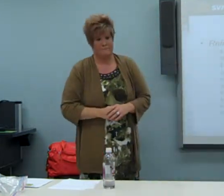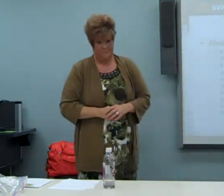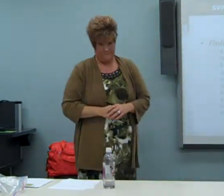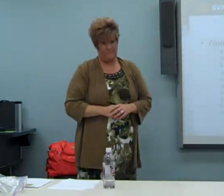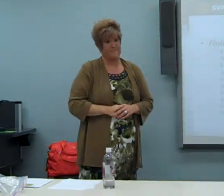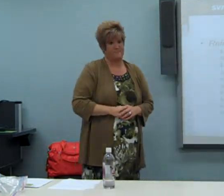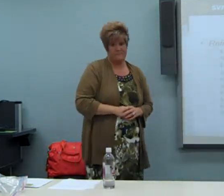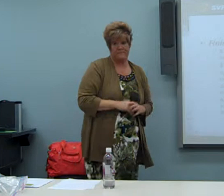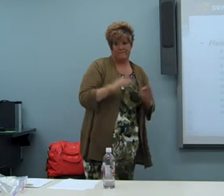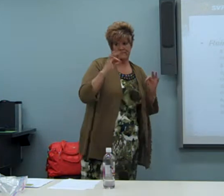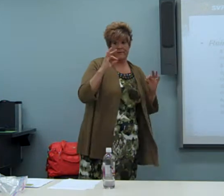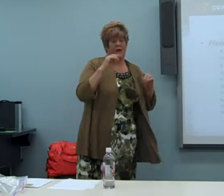83%.